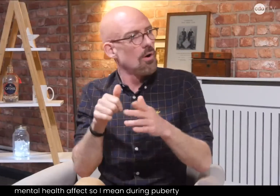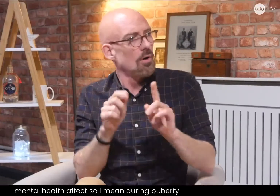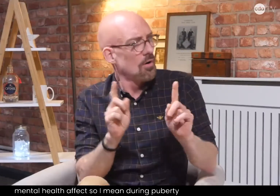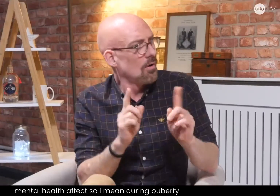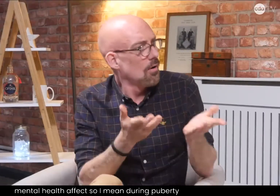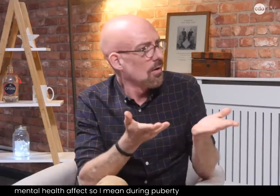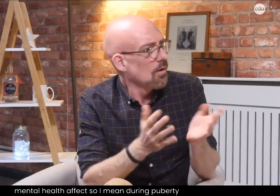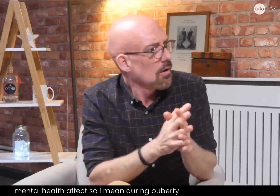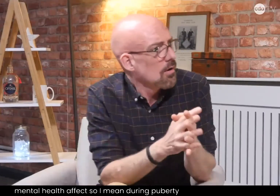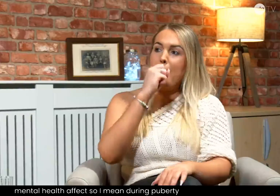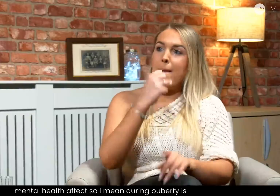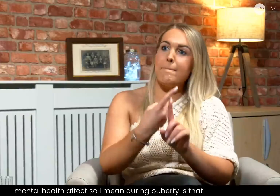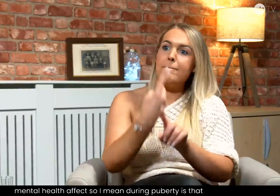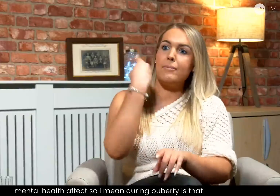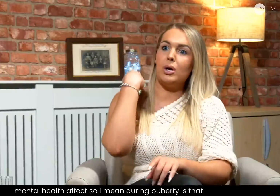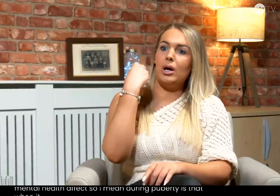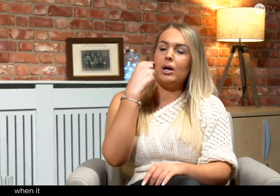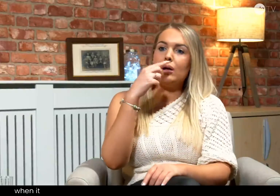would affect it? Is it before puberty or after puberty?